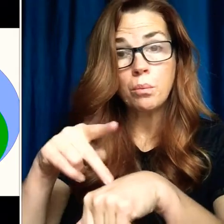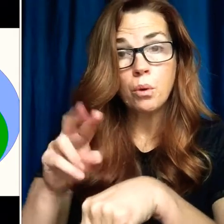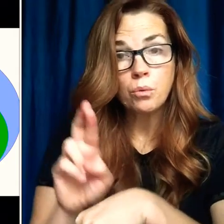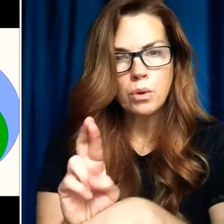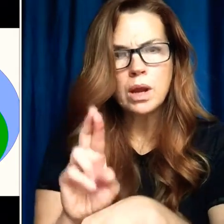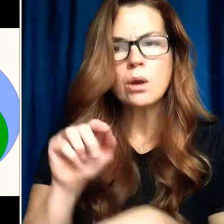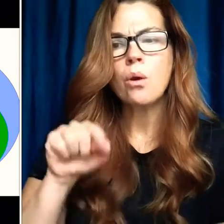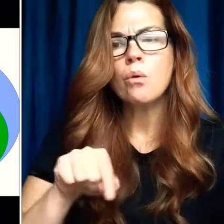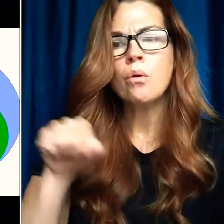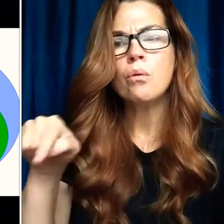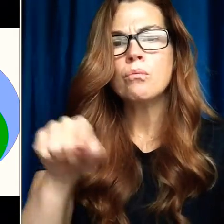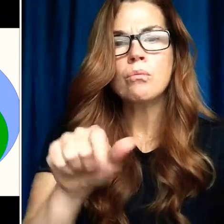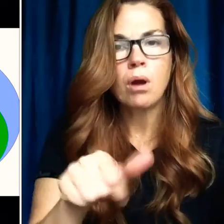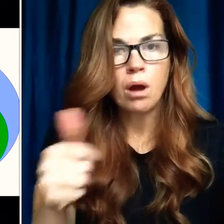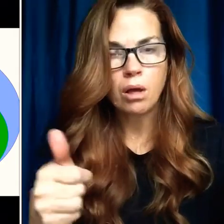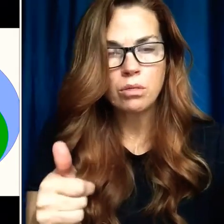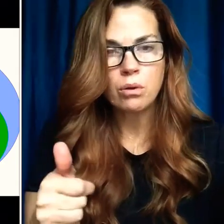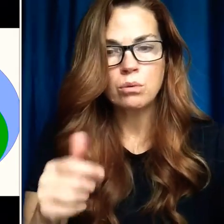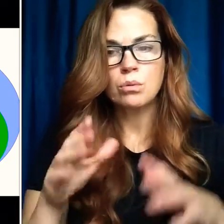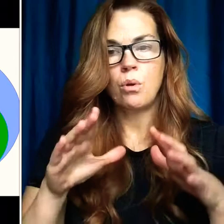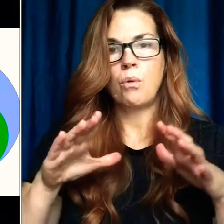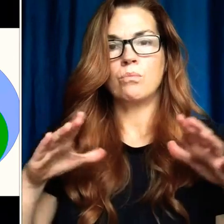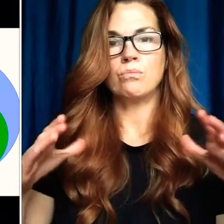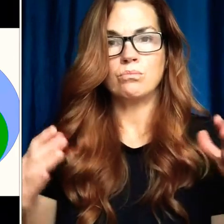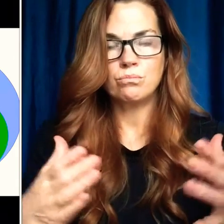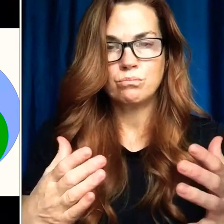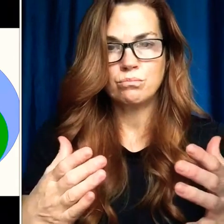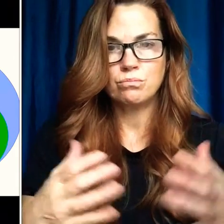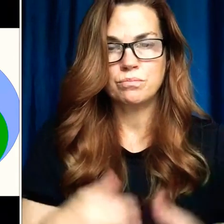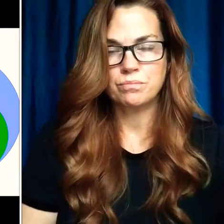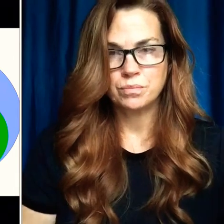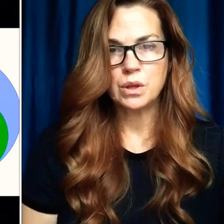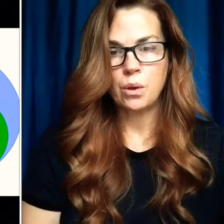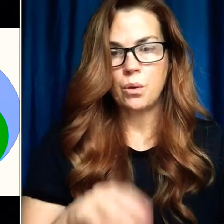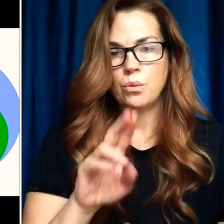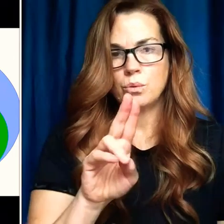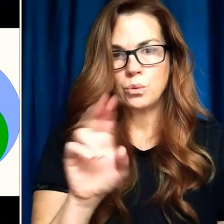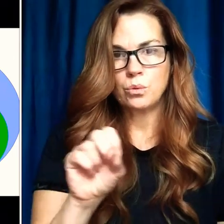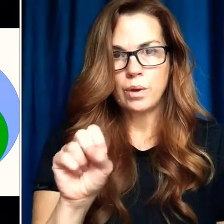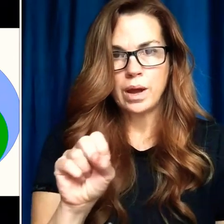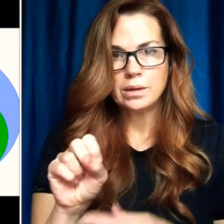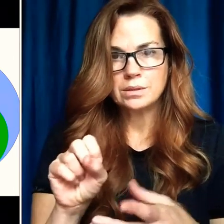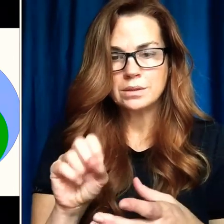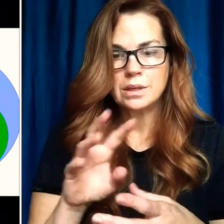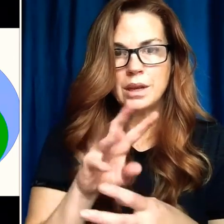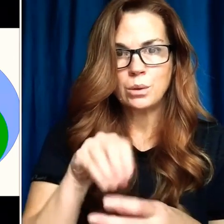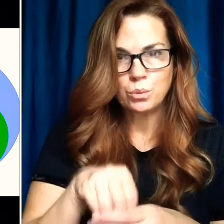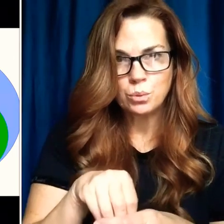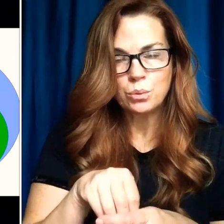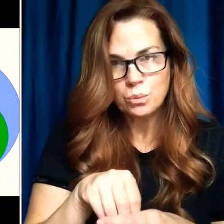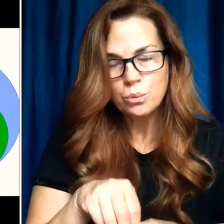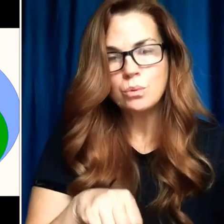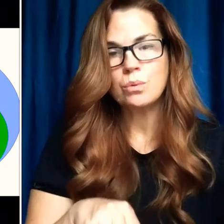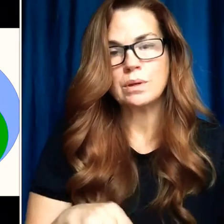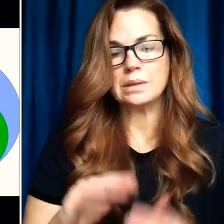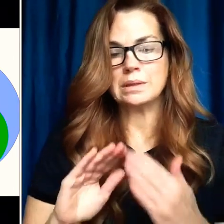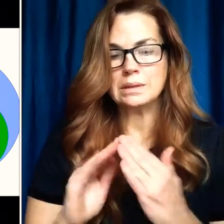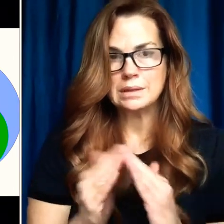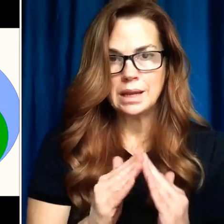the state of Texas, which also includes all those cities. Finally, North America is made up of the United